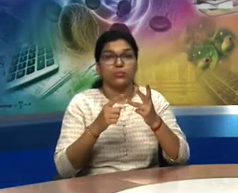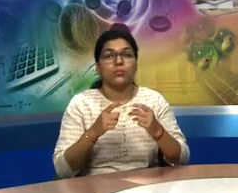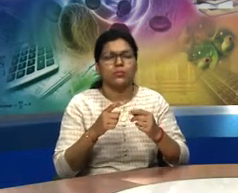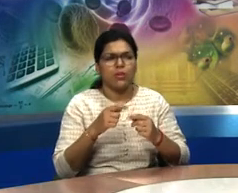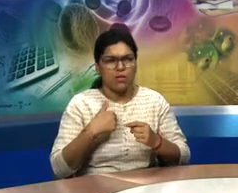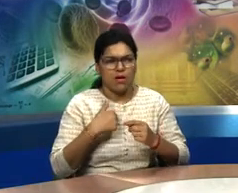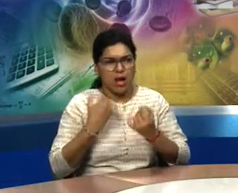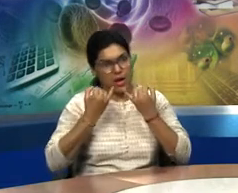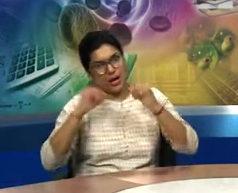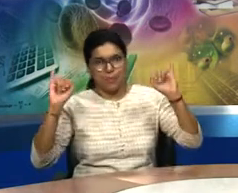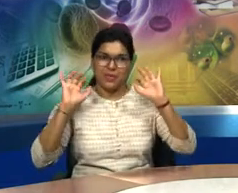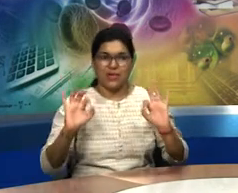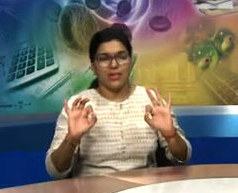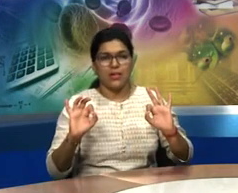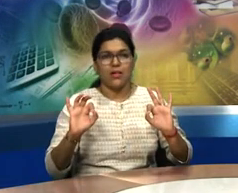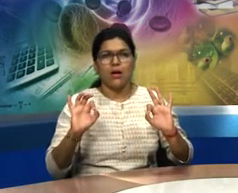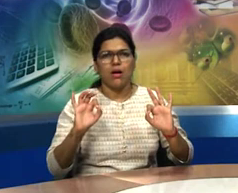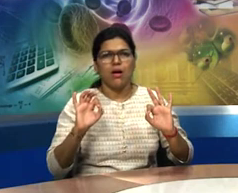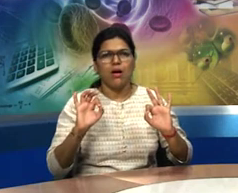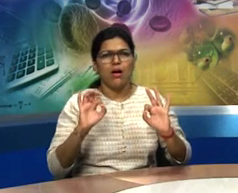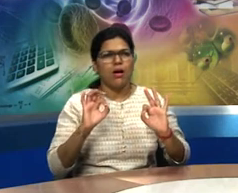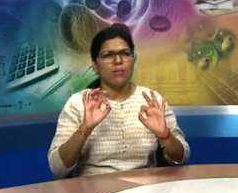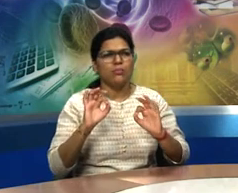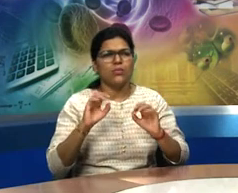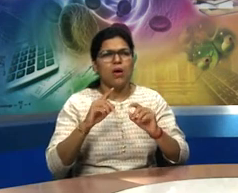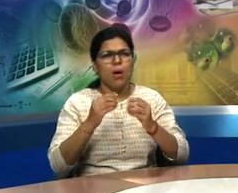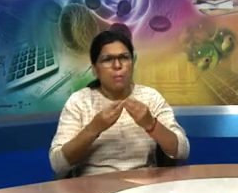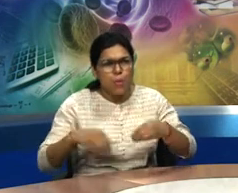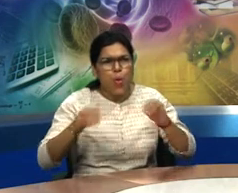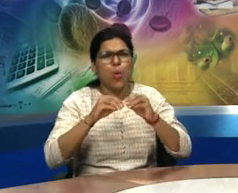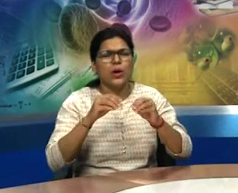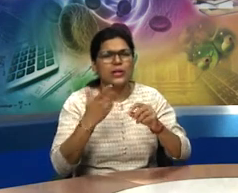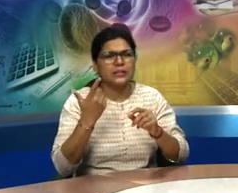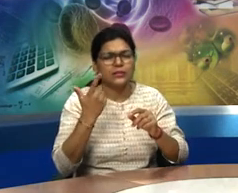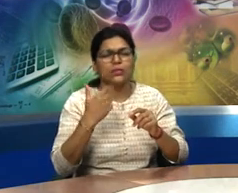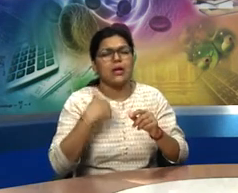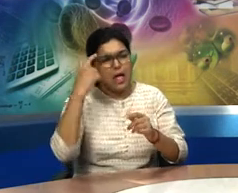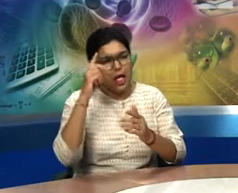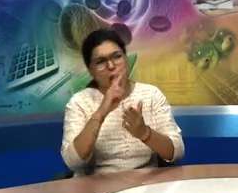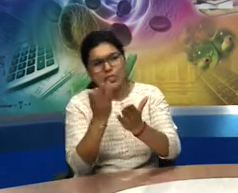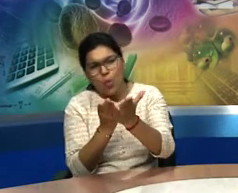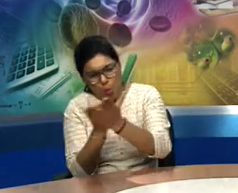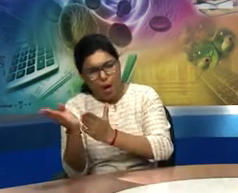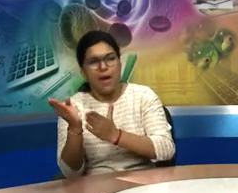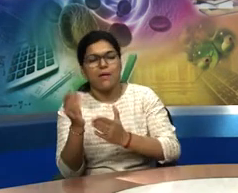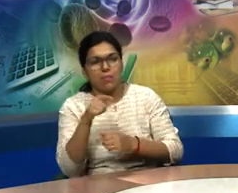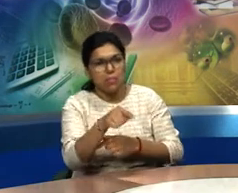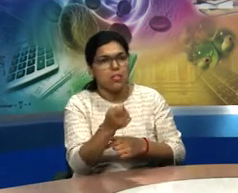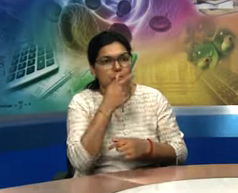The third question which they asked to ourselves was, why not rather